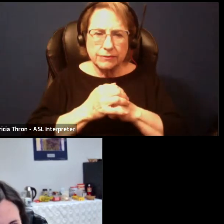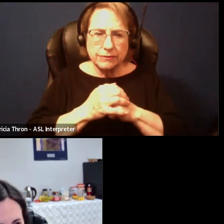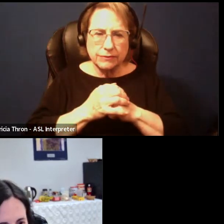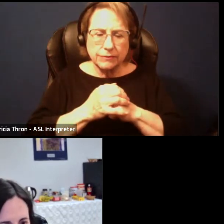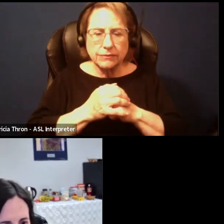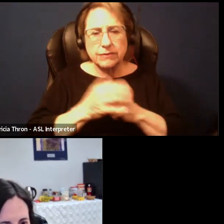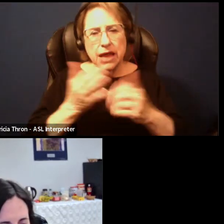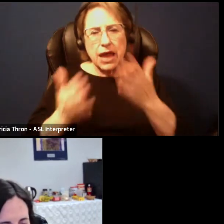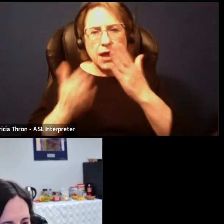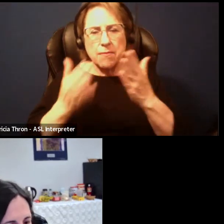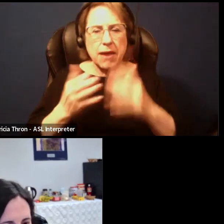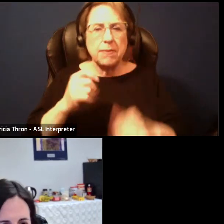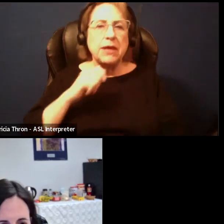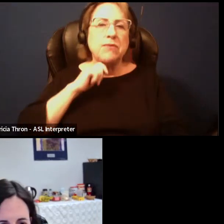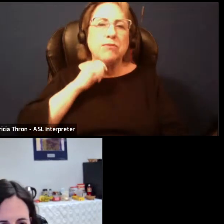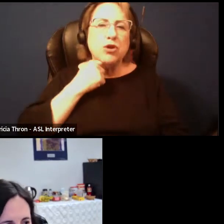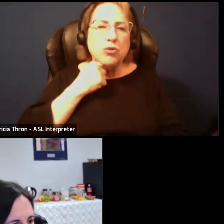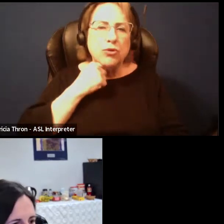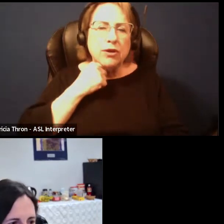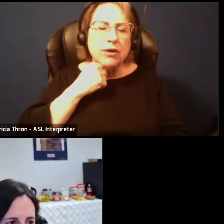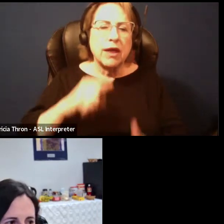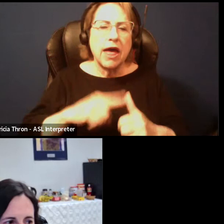Maybe mute and unmute.